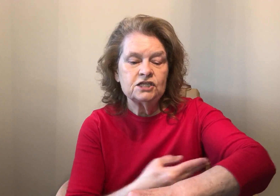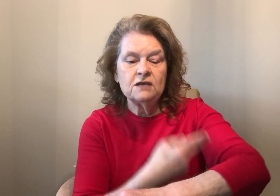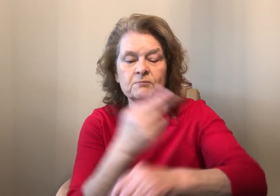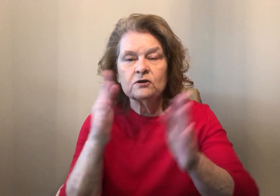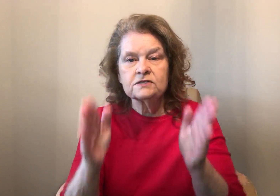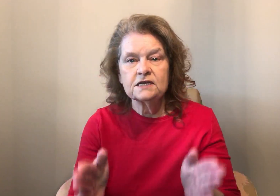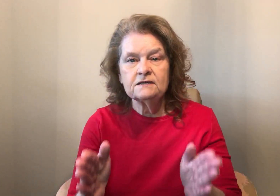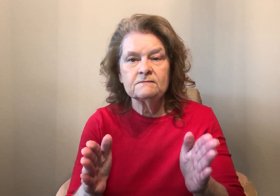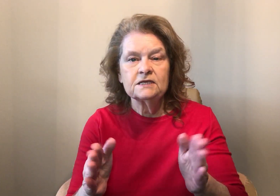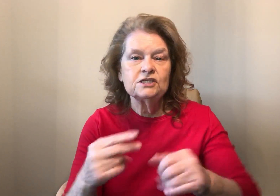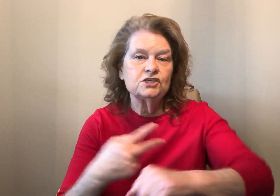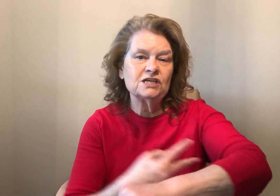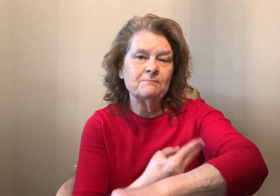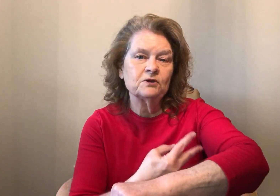Sheep person, shepherd.